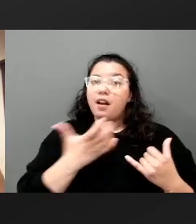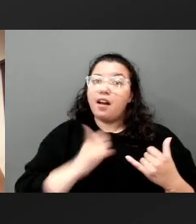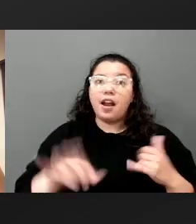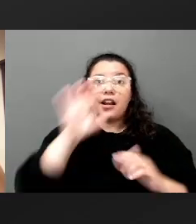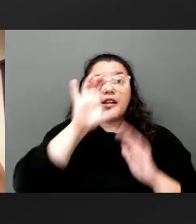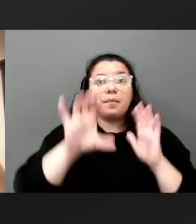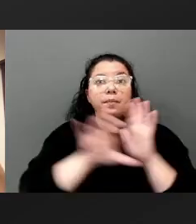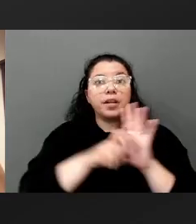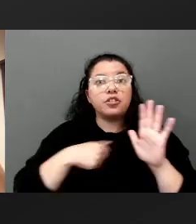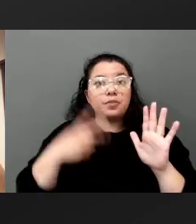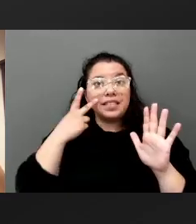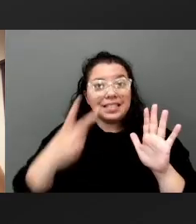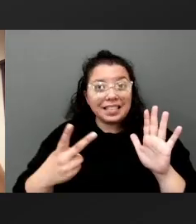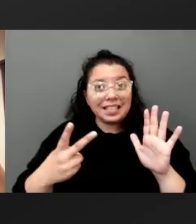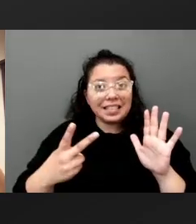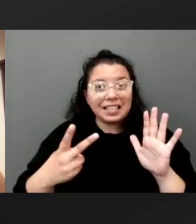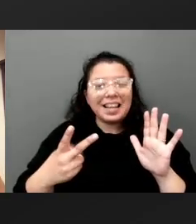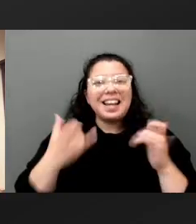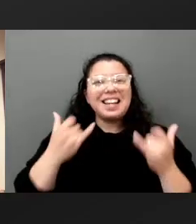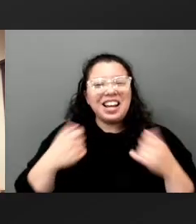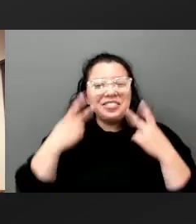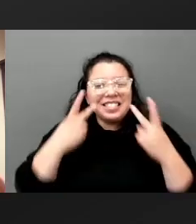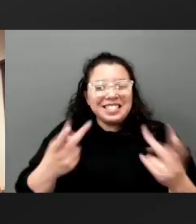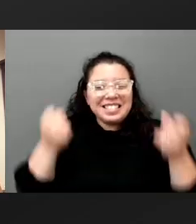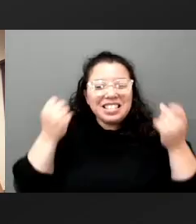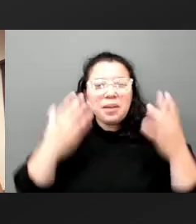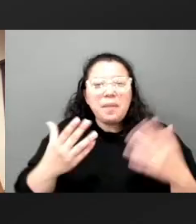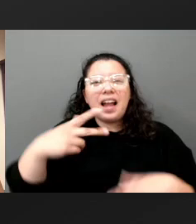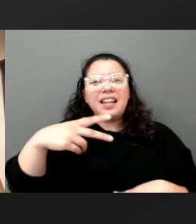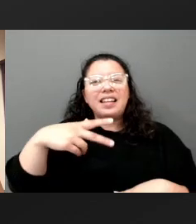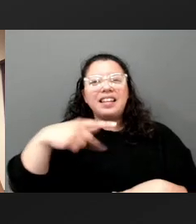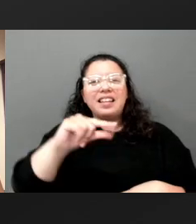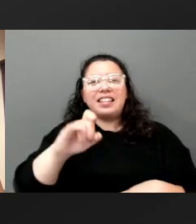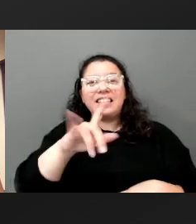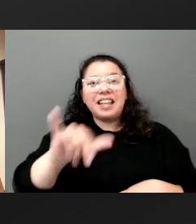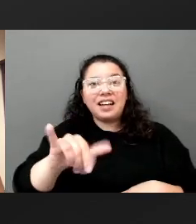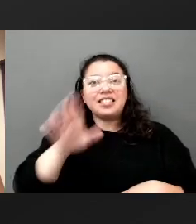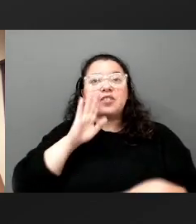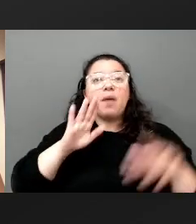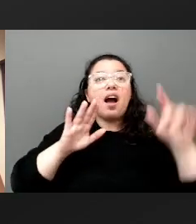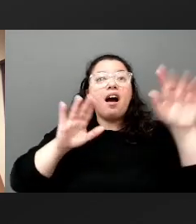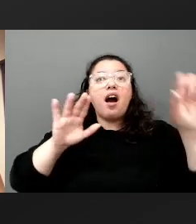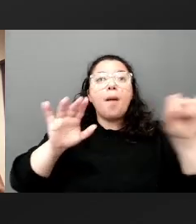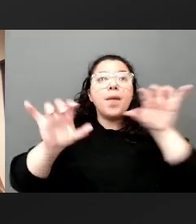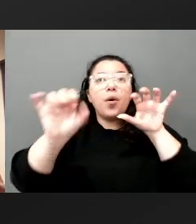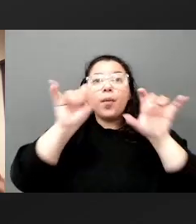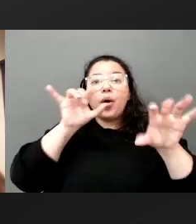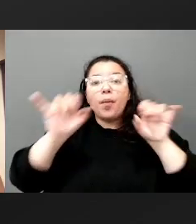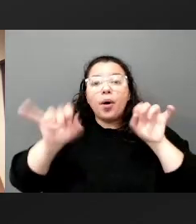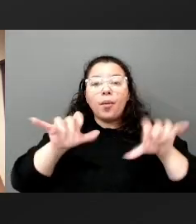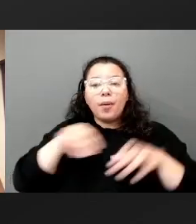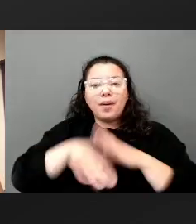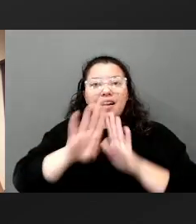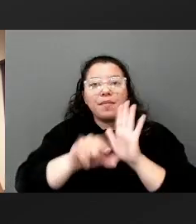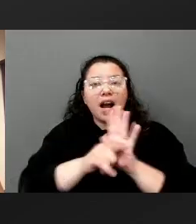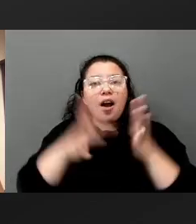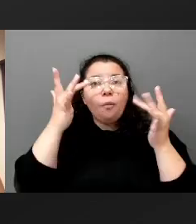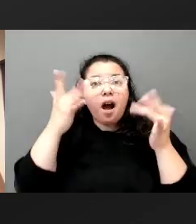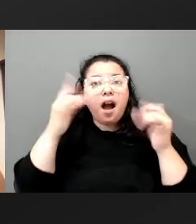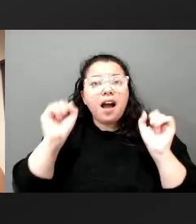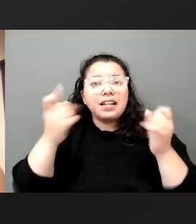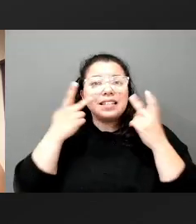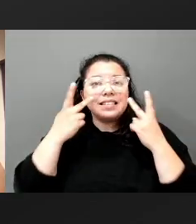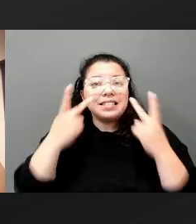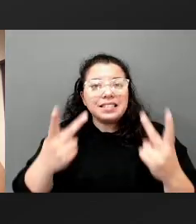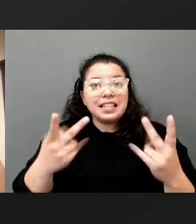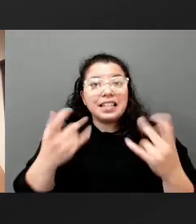by galaxies in the background too, because it's showing you, the universe is just so dense and rich, right, with